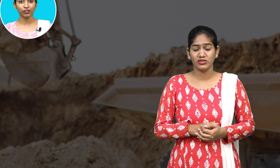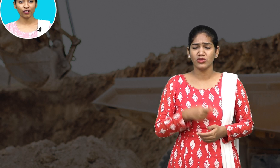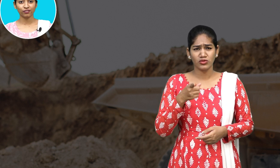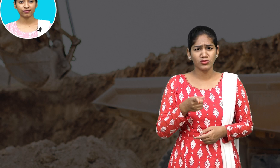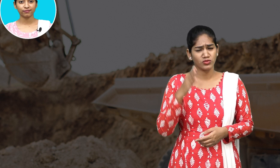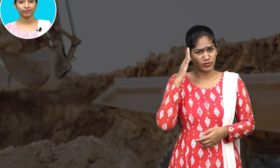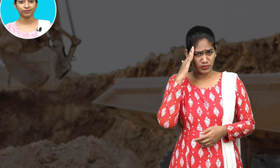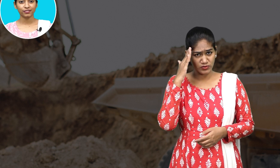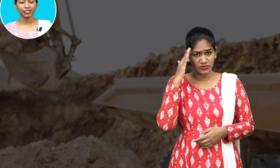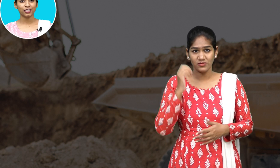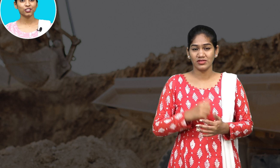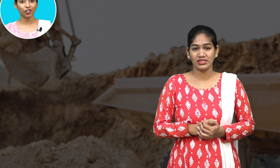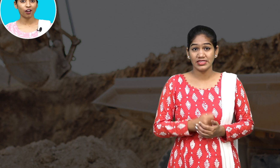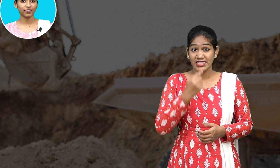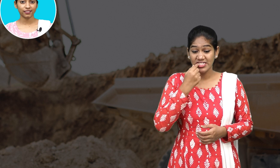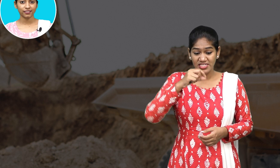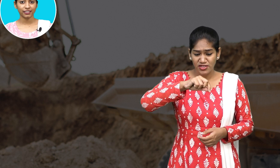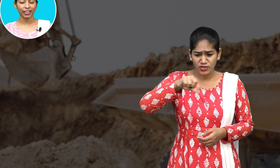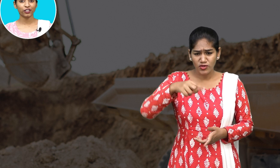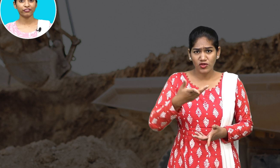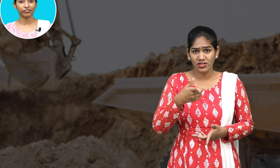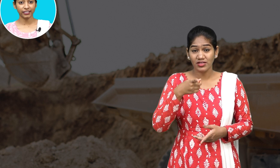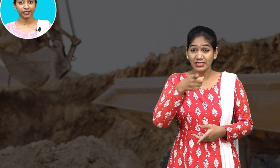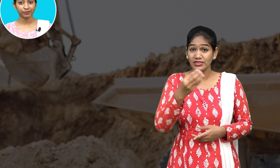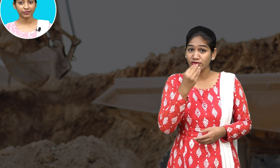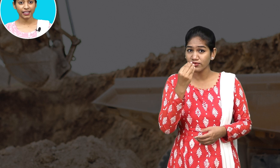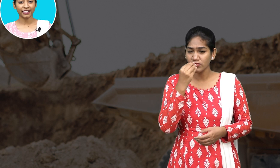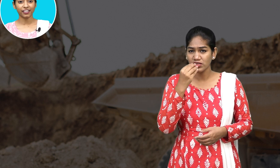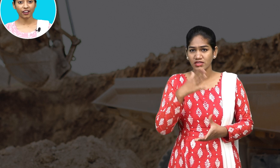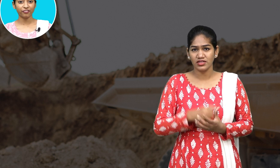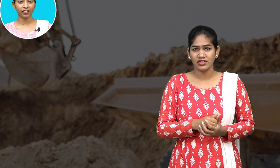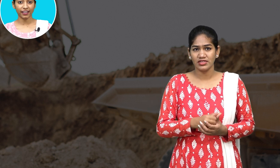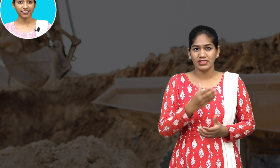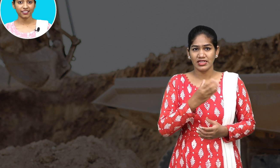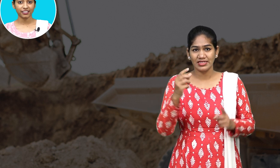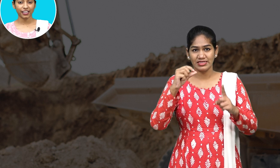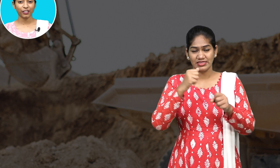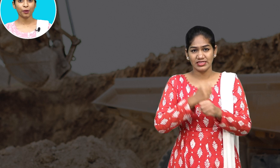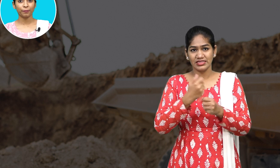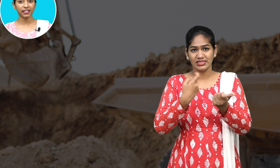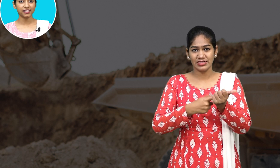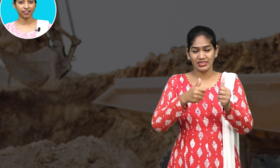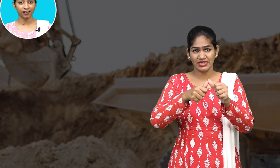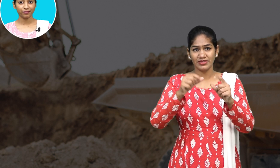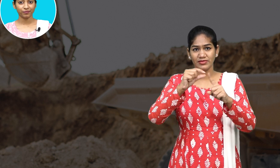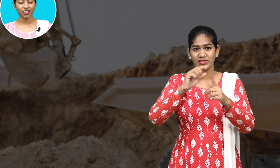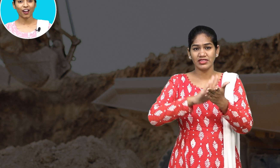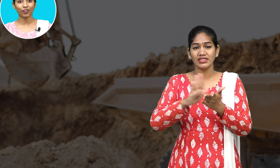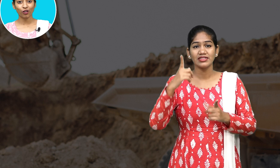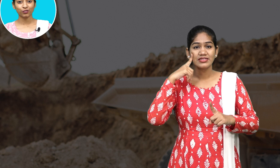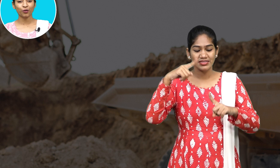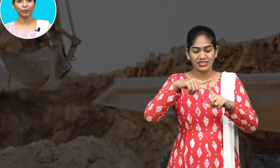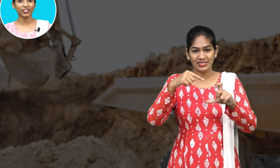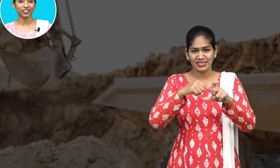Do you know? The salt in your food and graphite in your pencil